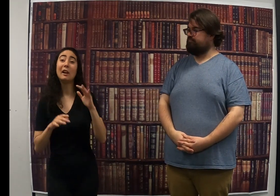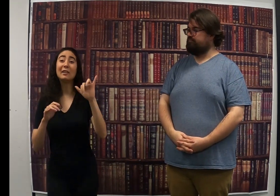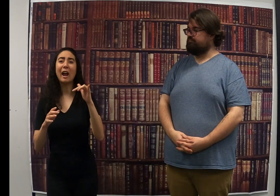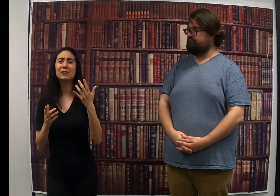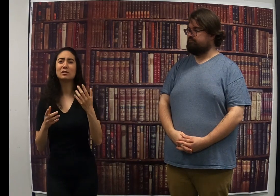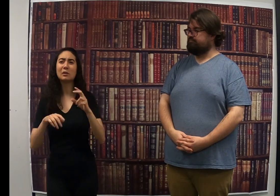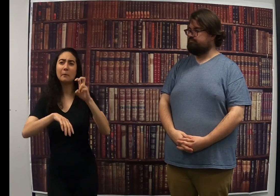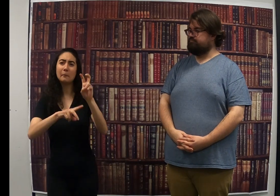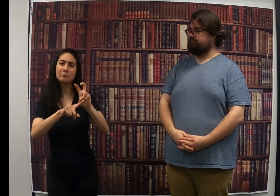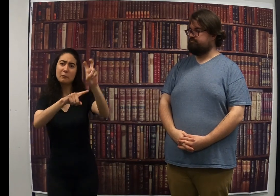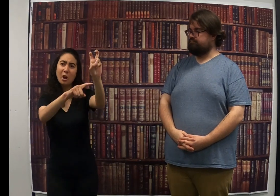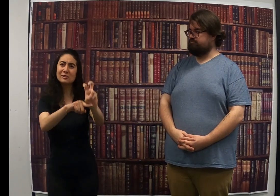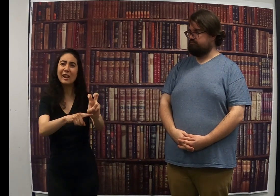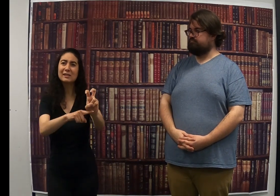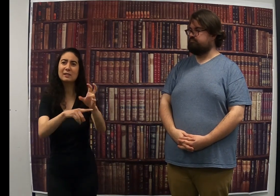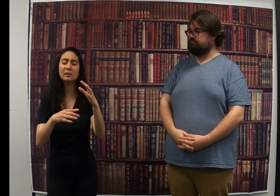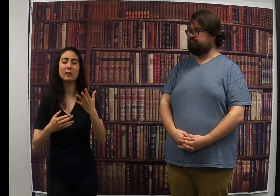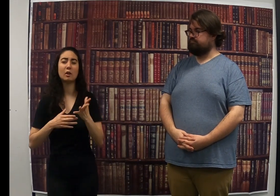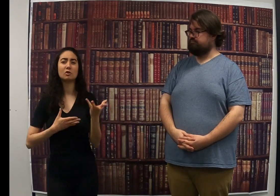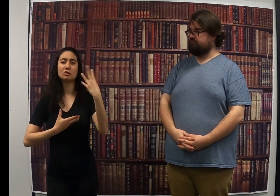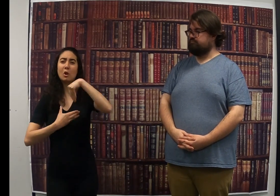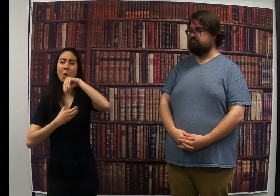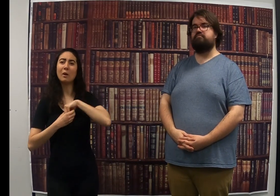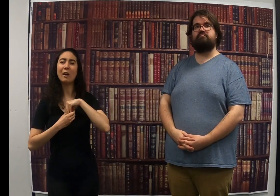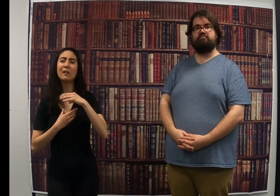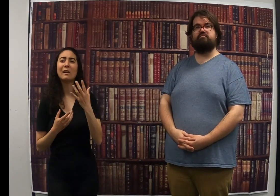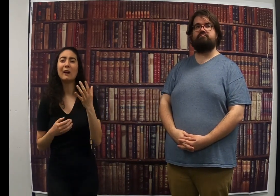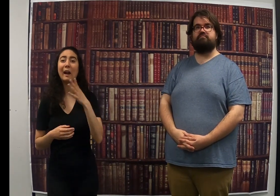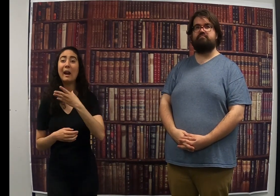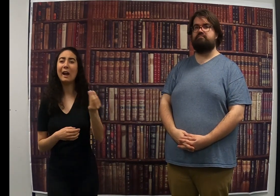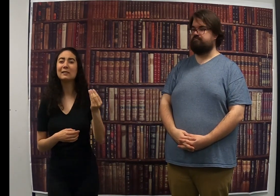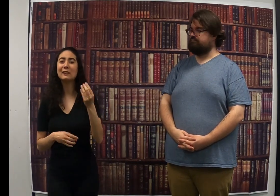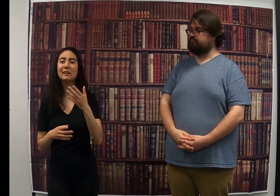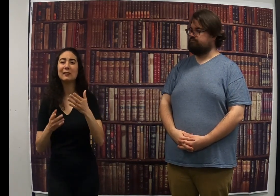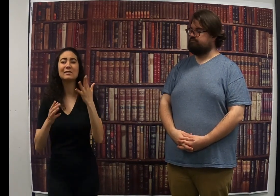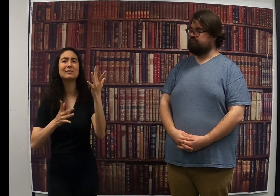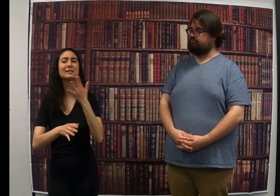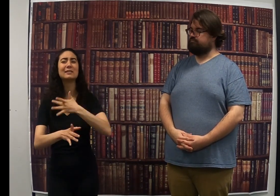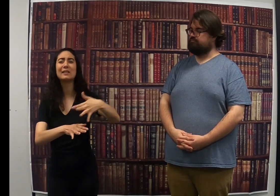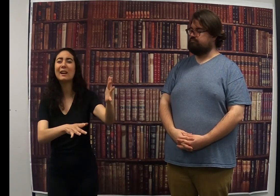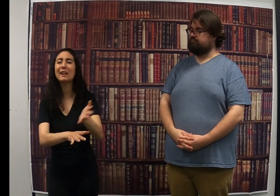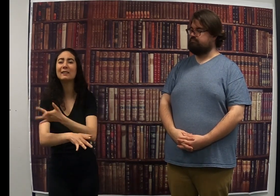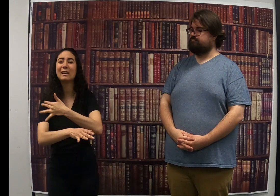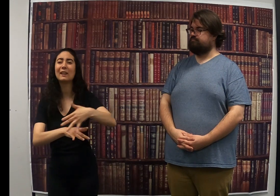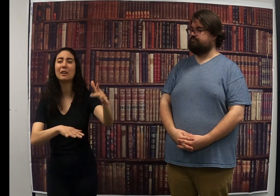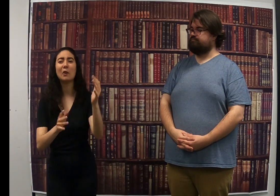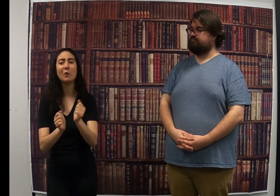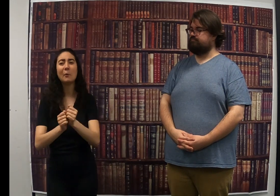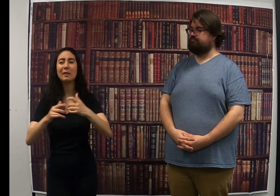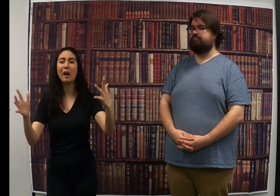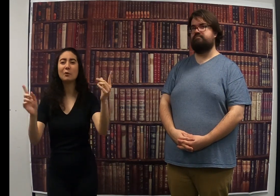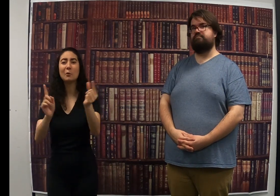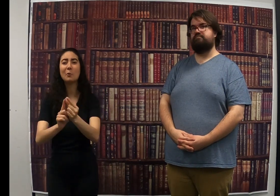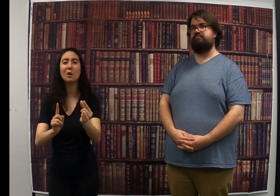soul and sings the tune without the words and never stops at all.